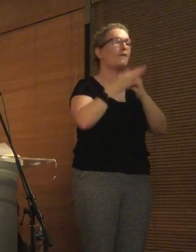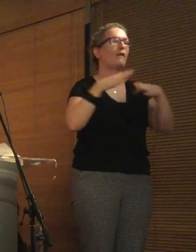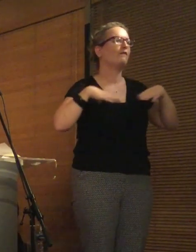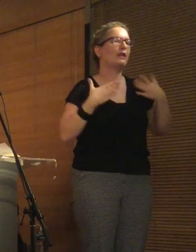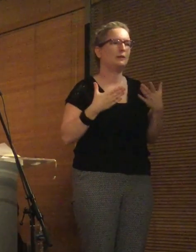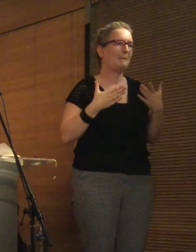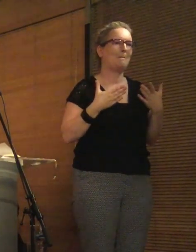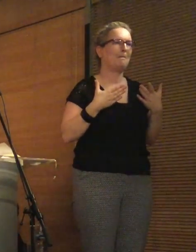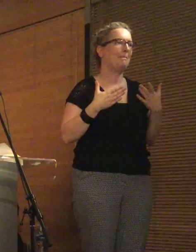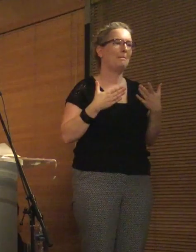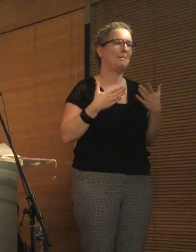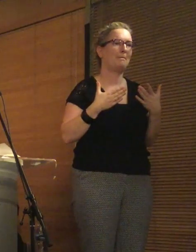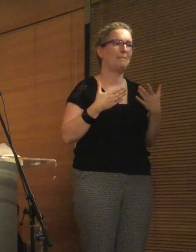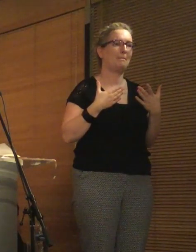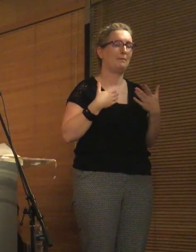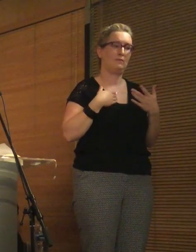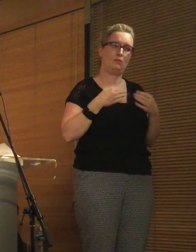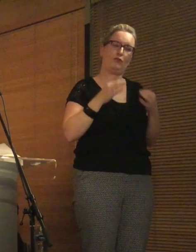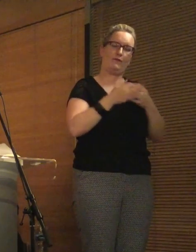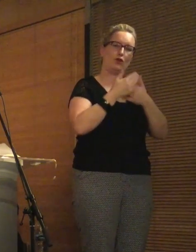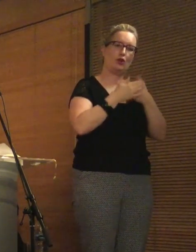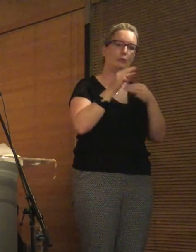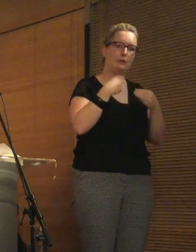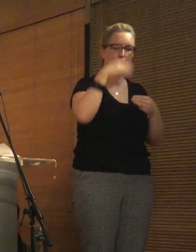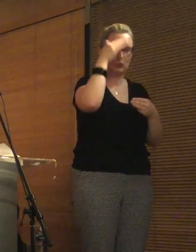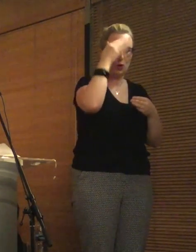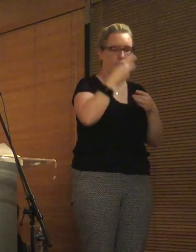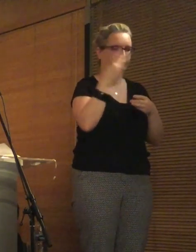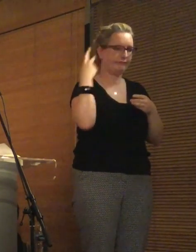freedoms that they have, can enjoy today, such as they are.